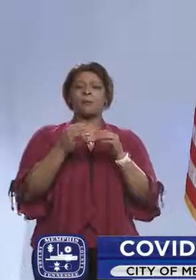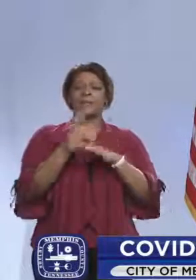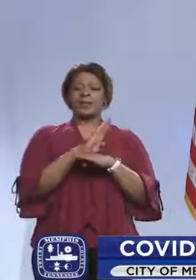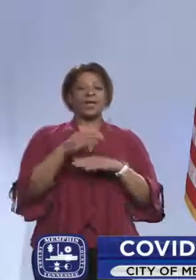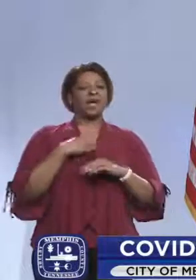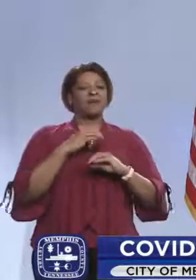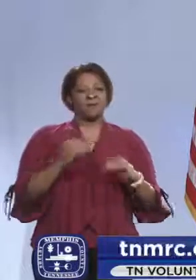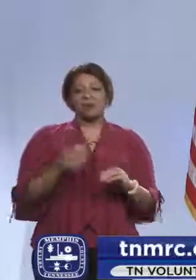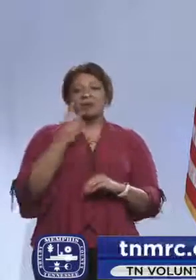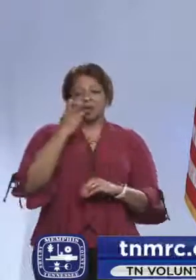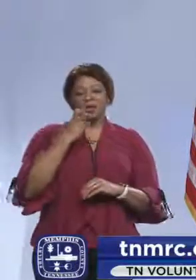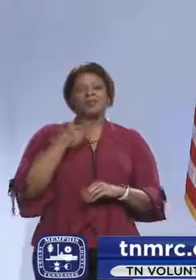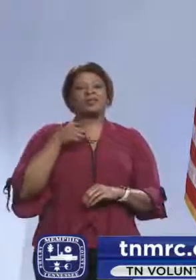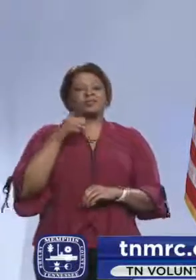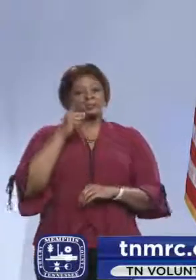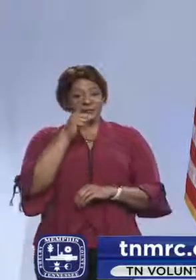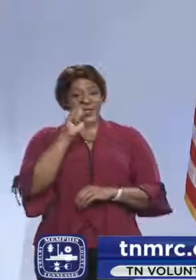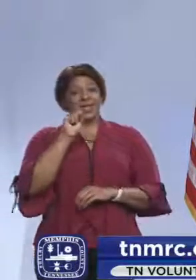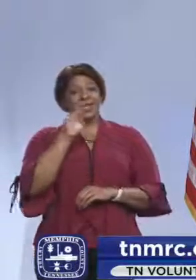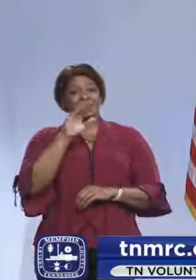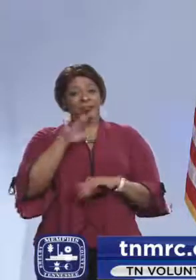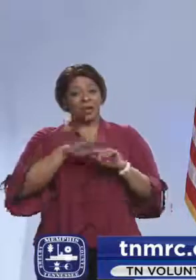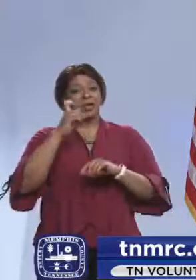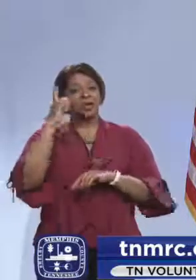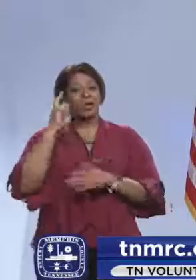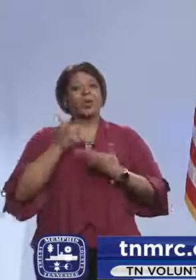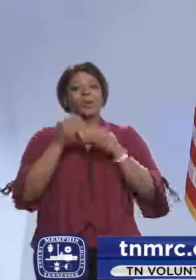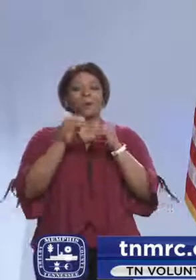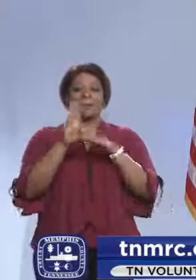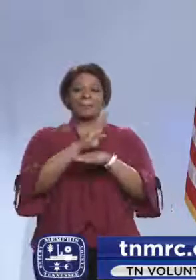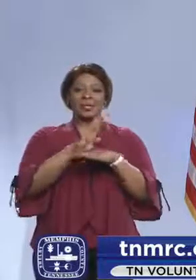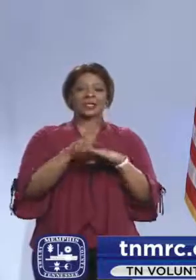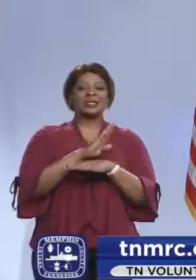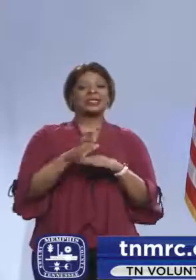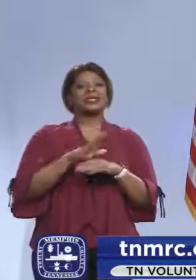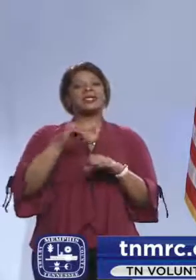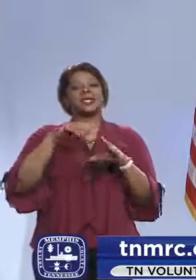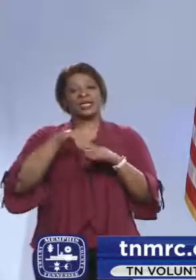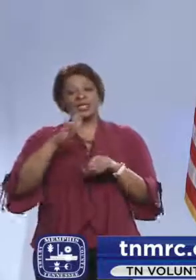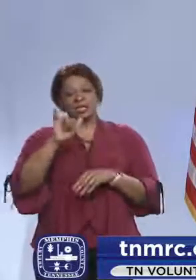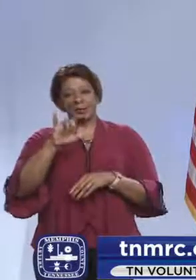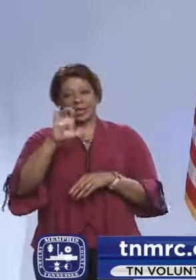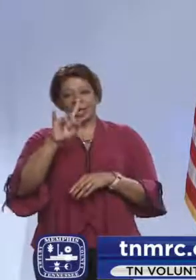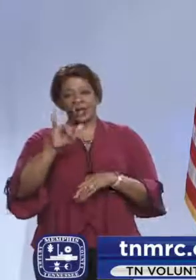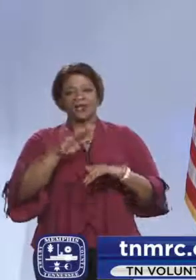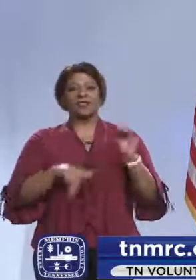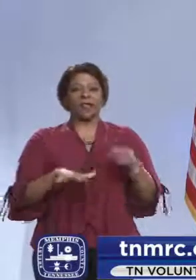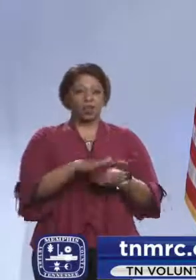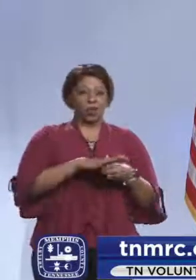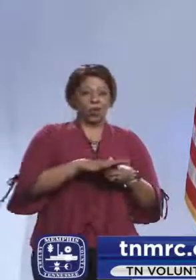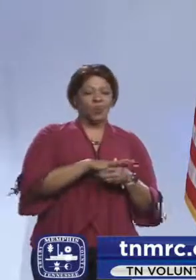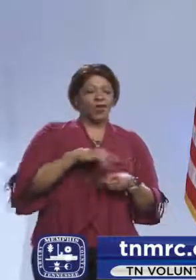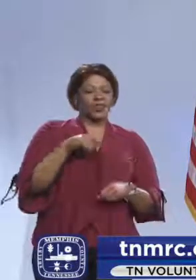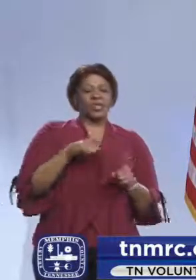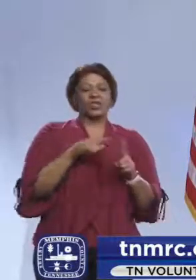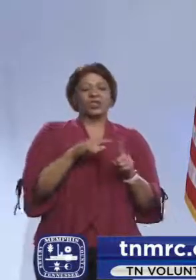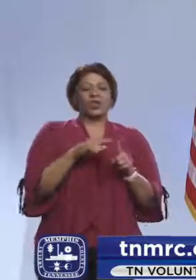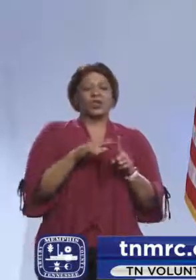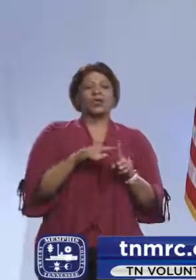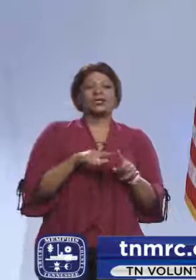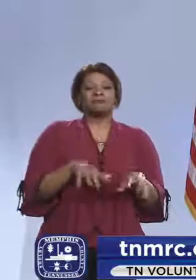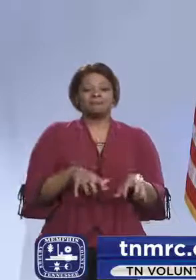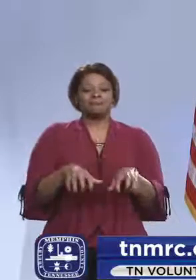no doubt that they will help more businesses in Memphis and Shelby County than local government can. This is just to fill that gap,